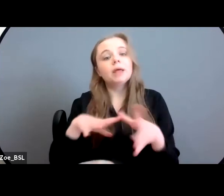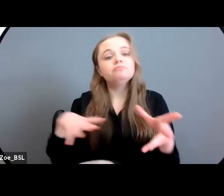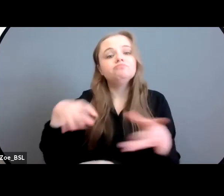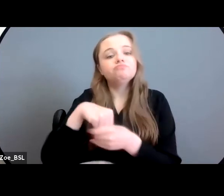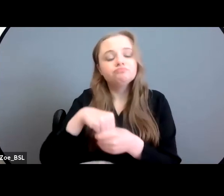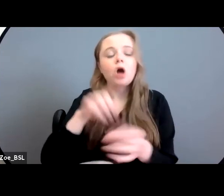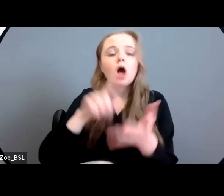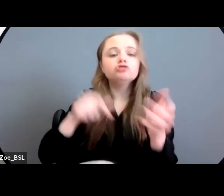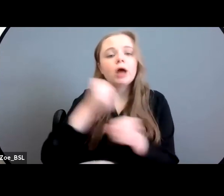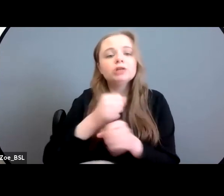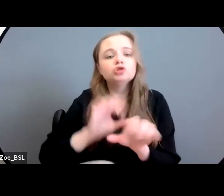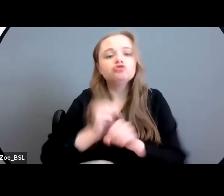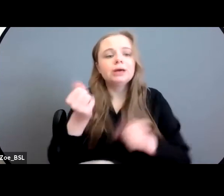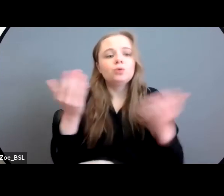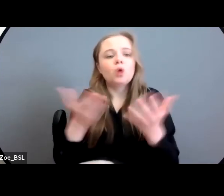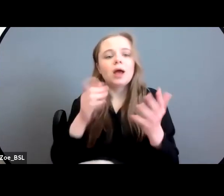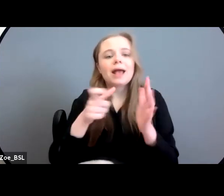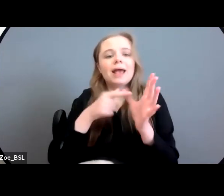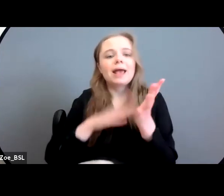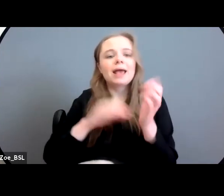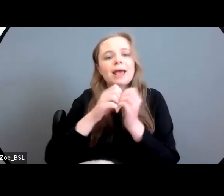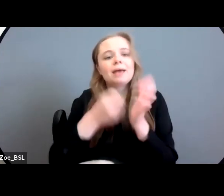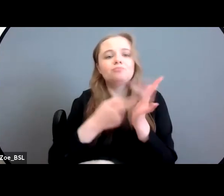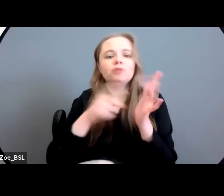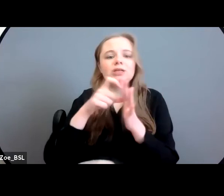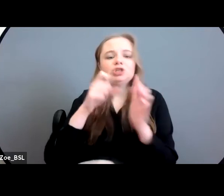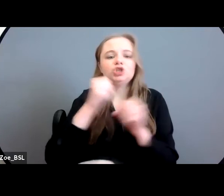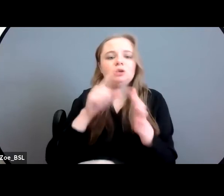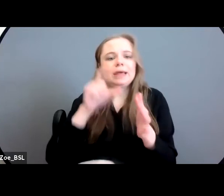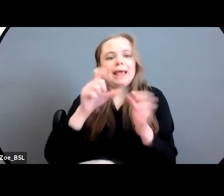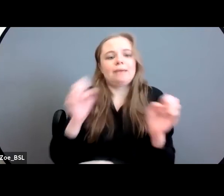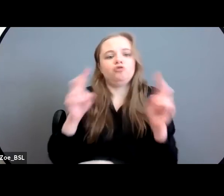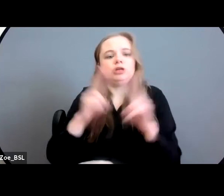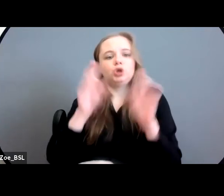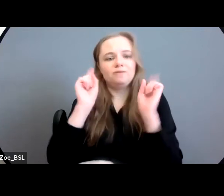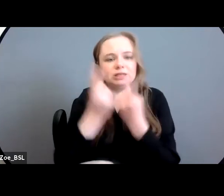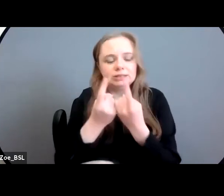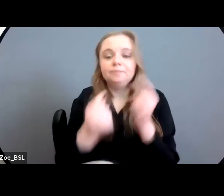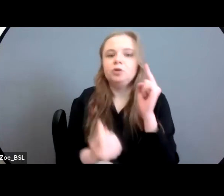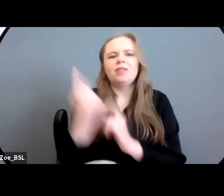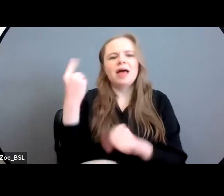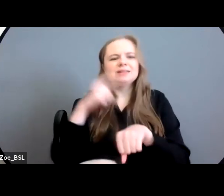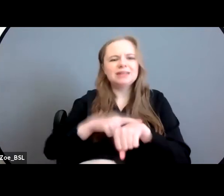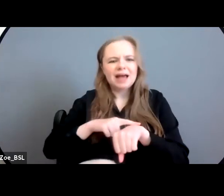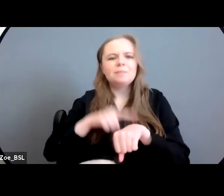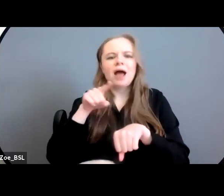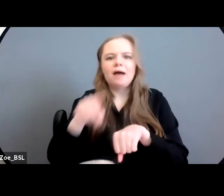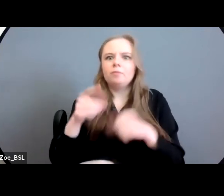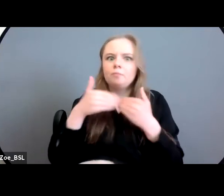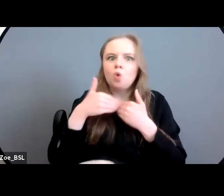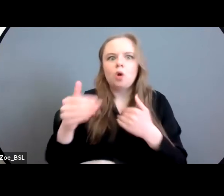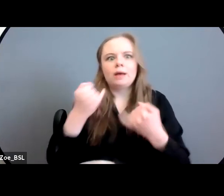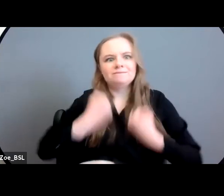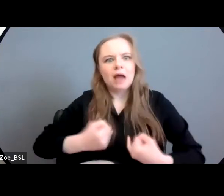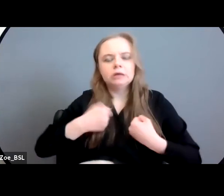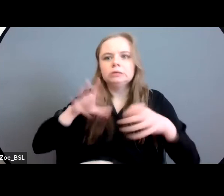at Cambridge University, and during this time I had lots more infection than I was used to. So I'll just